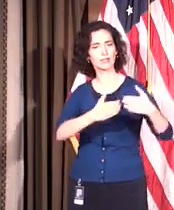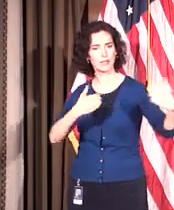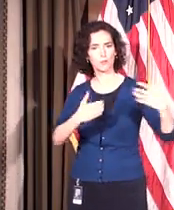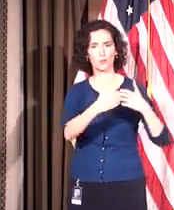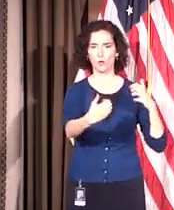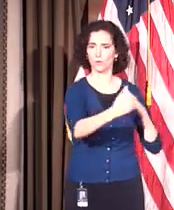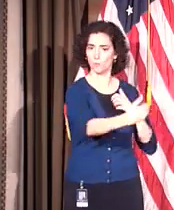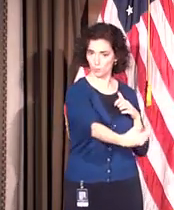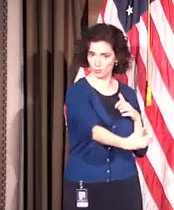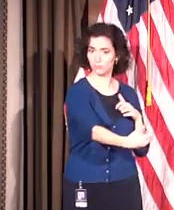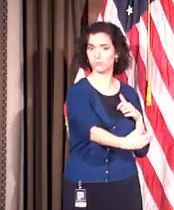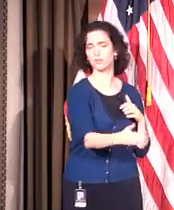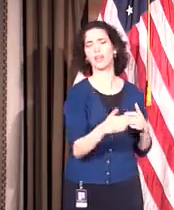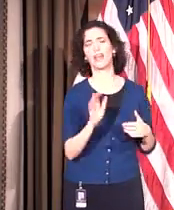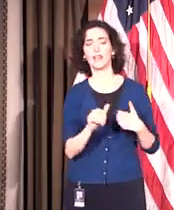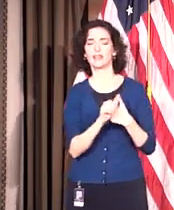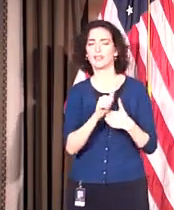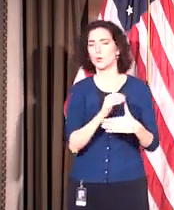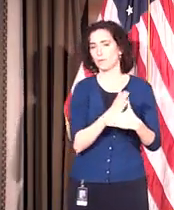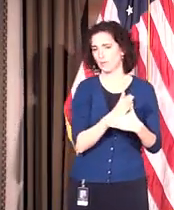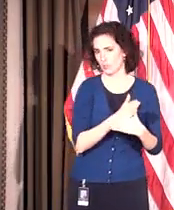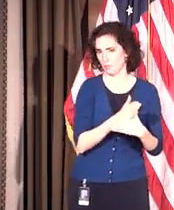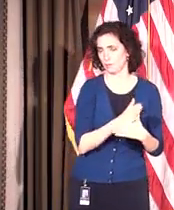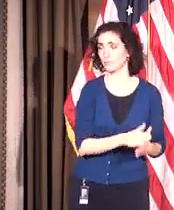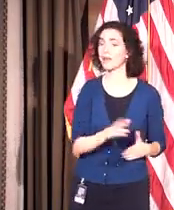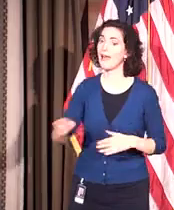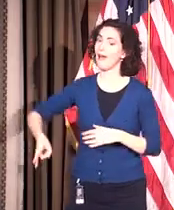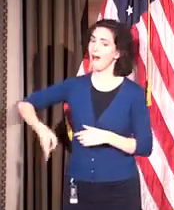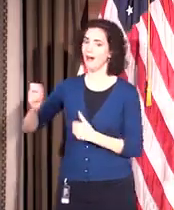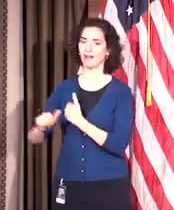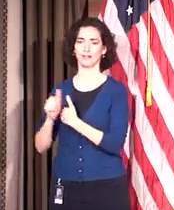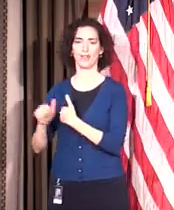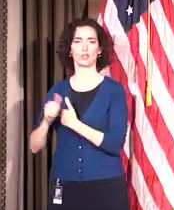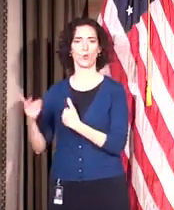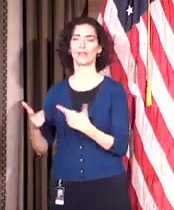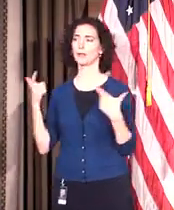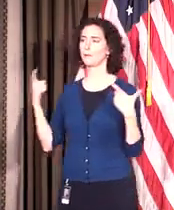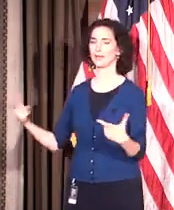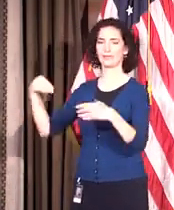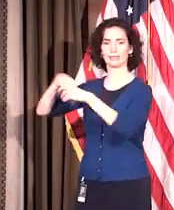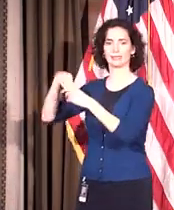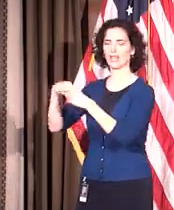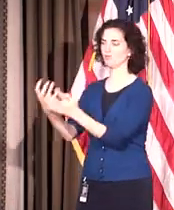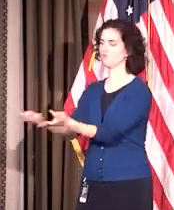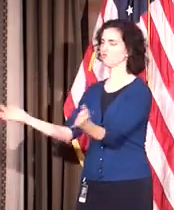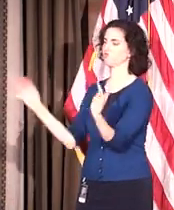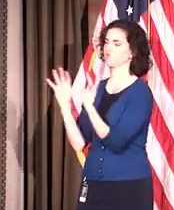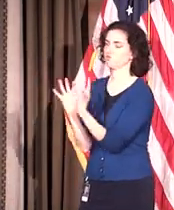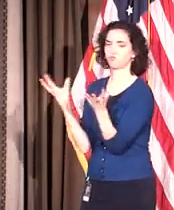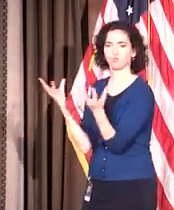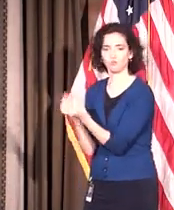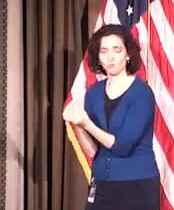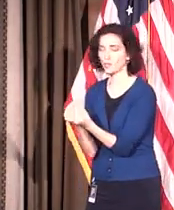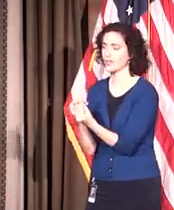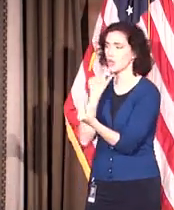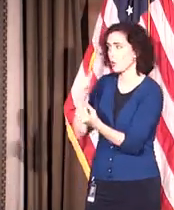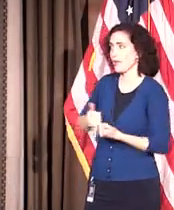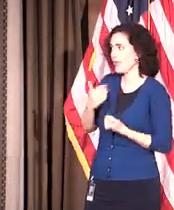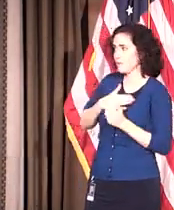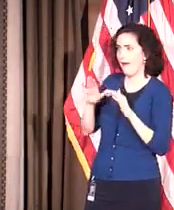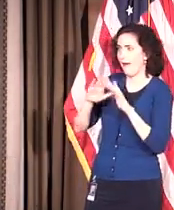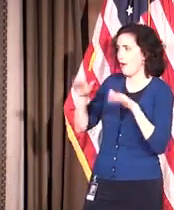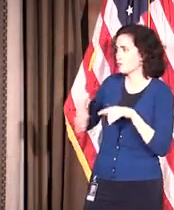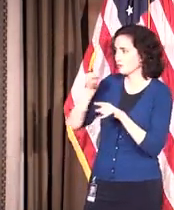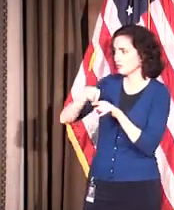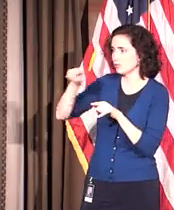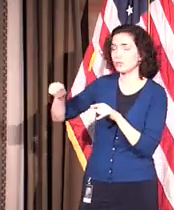separated and so forth, but that's a medium risk. High risk activities include attending large indoor gatherings with people who are not from our immediate household, going